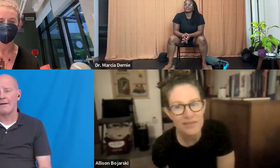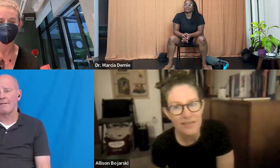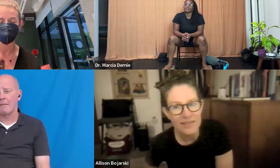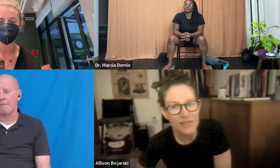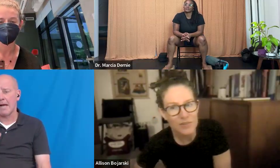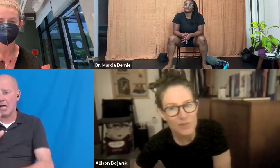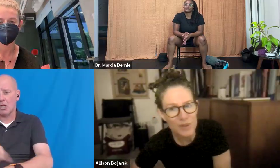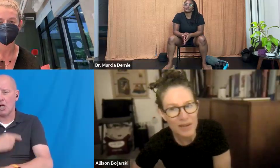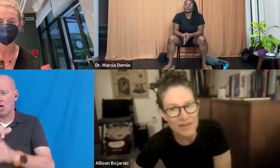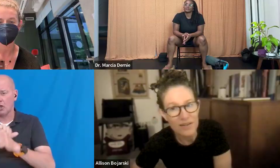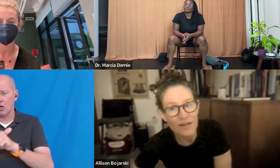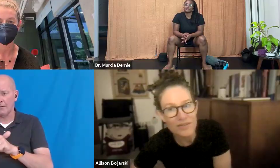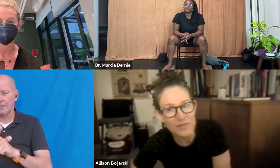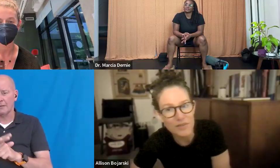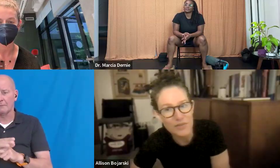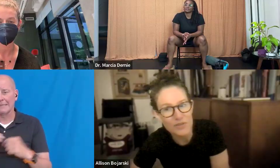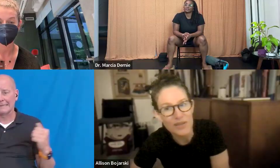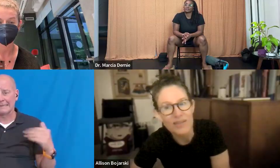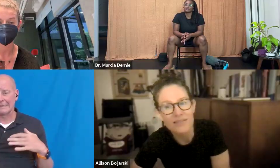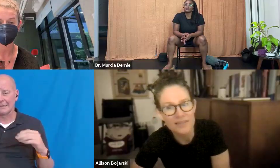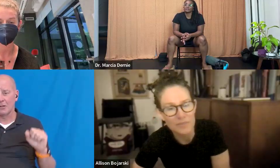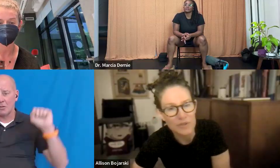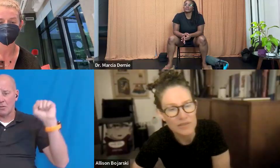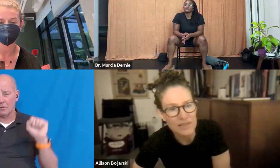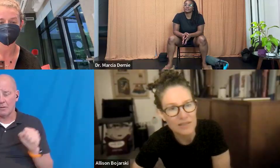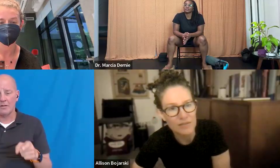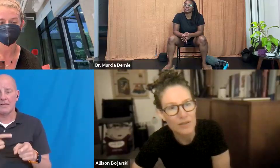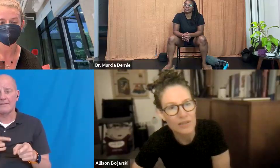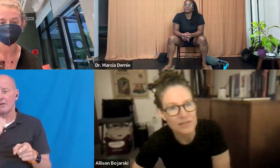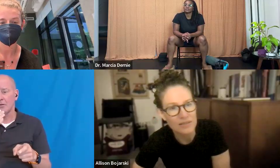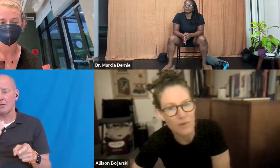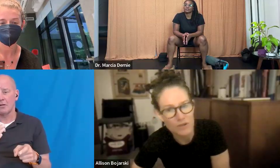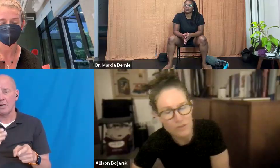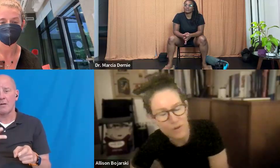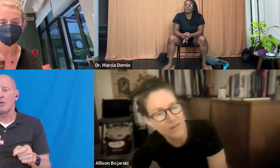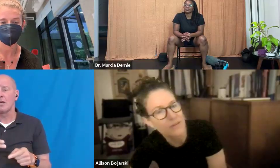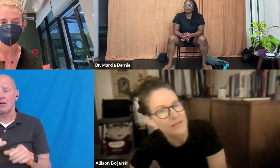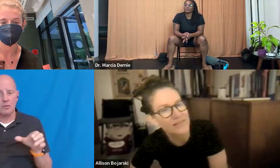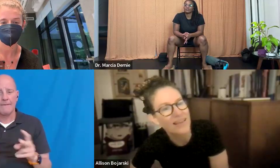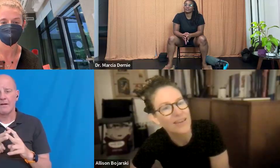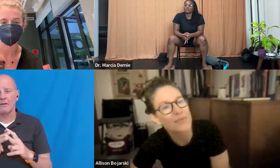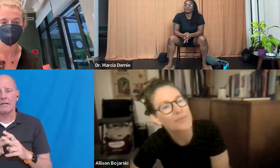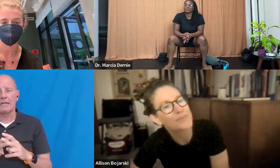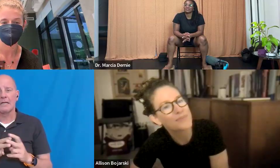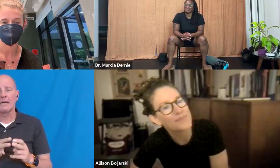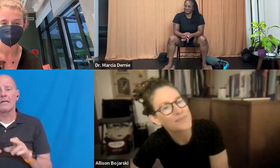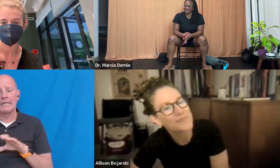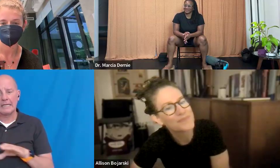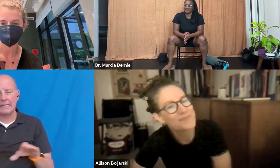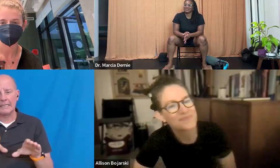scared to work out at all. So this feels great because I'm really taking it very easy and watching my heart rate. Thank you.